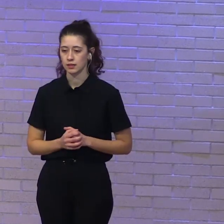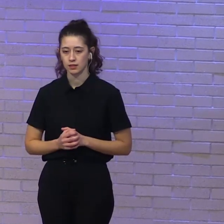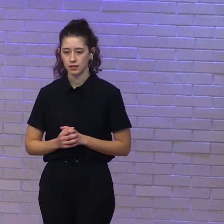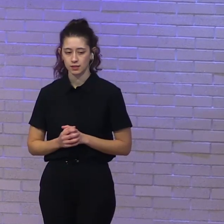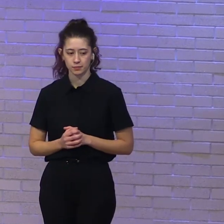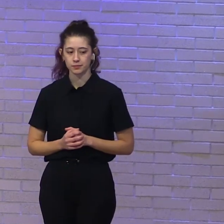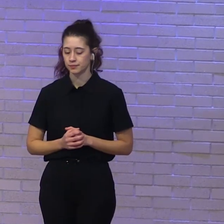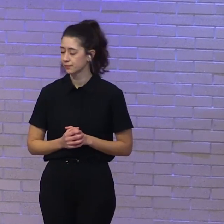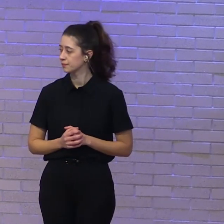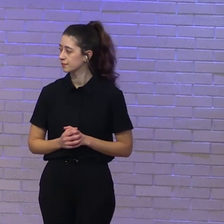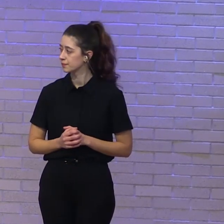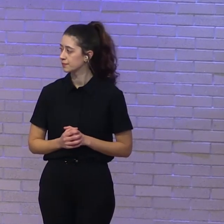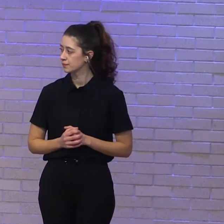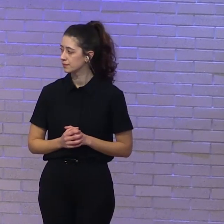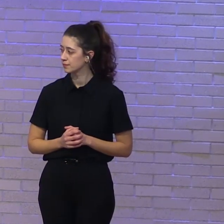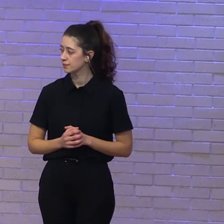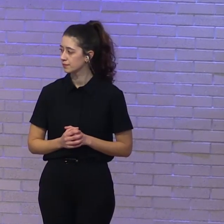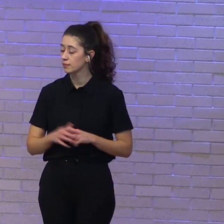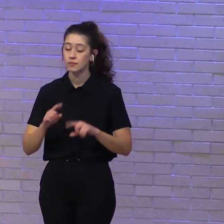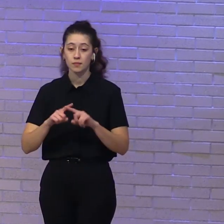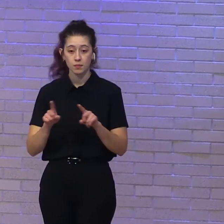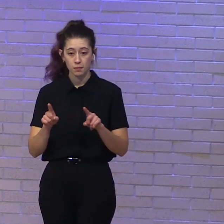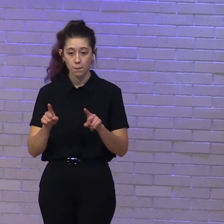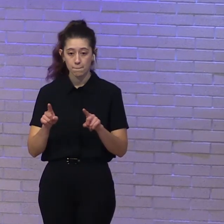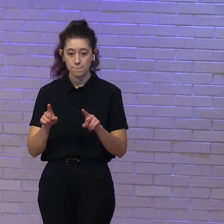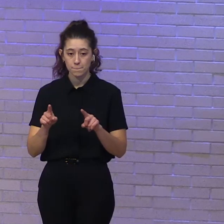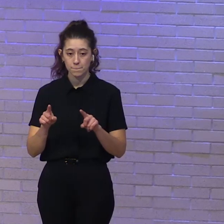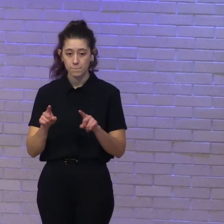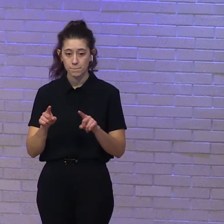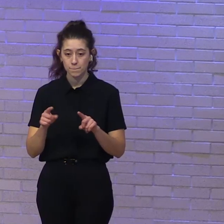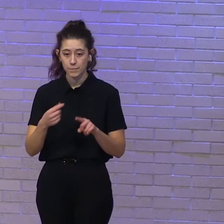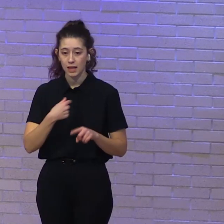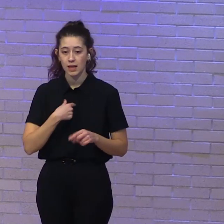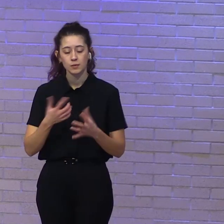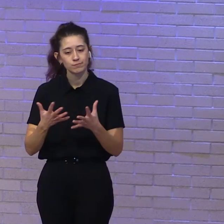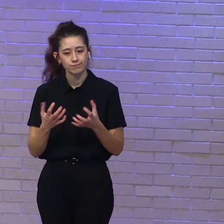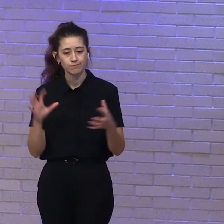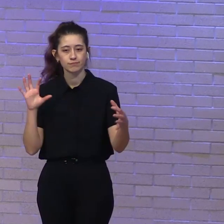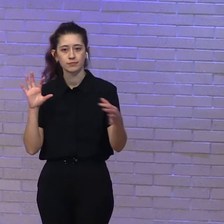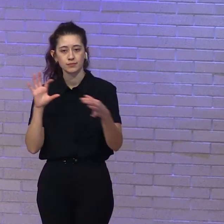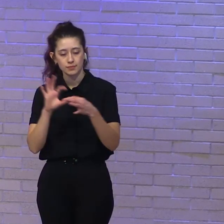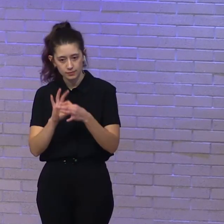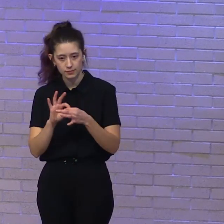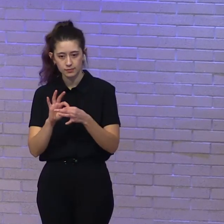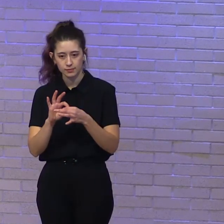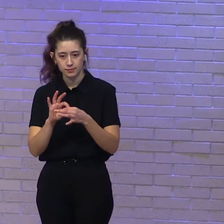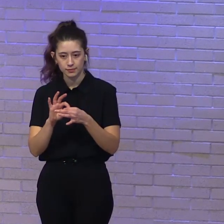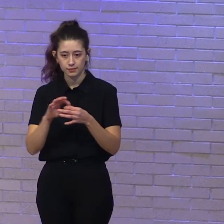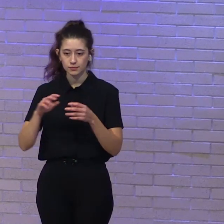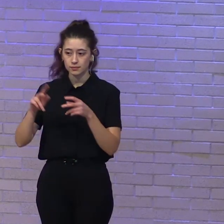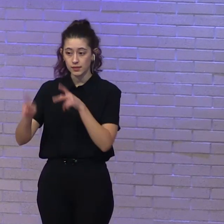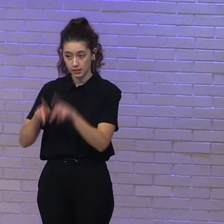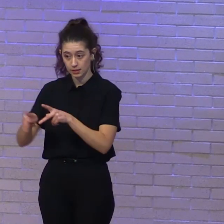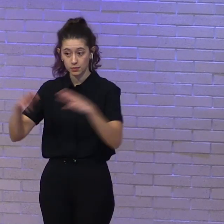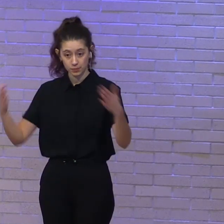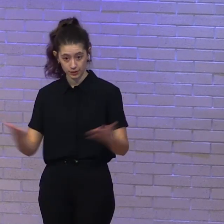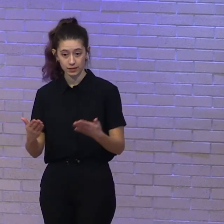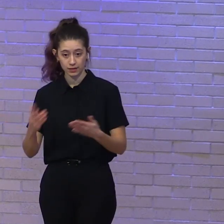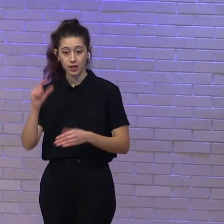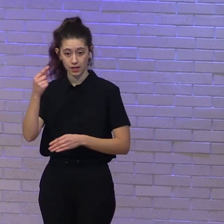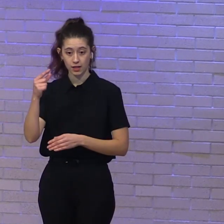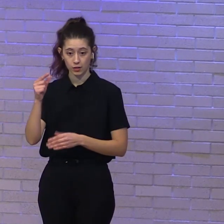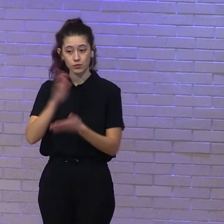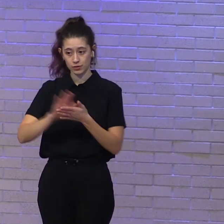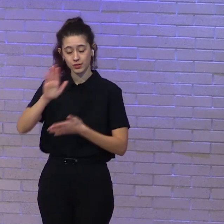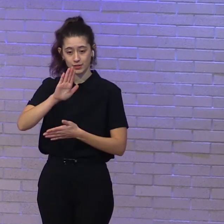I wanted to spend more time connected in the present with the people near me. And so far, I've been more than pleased